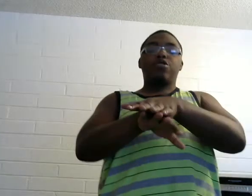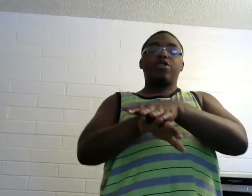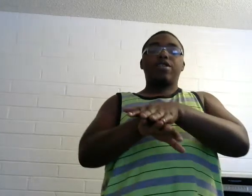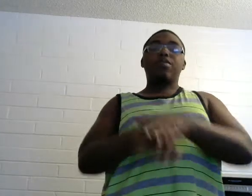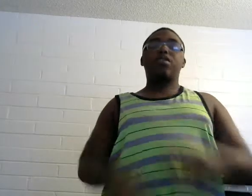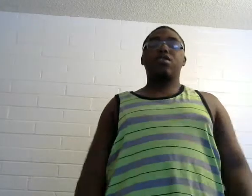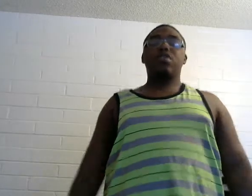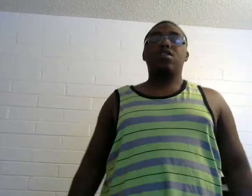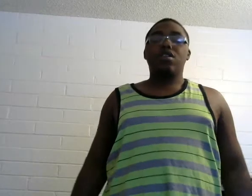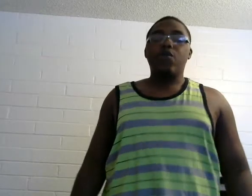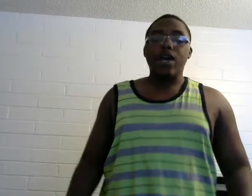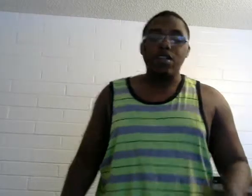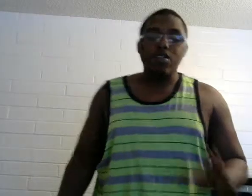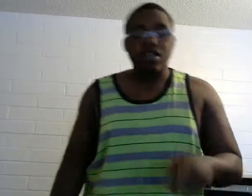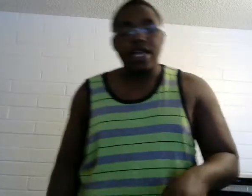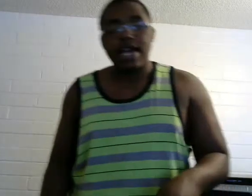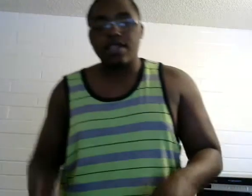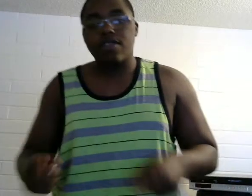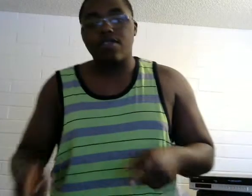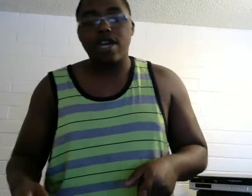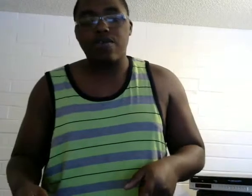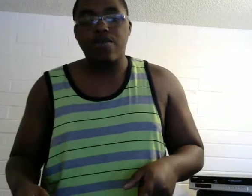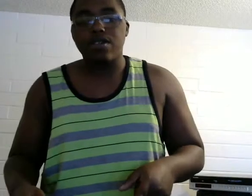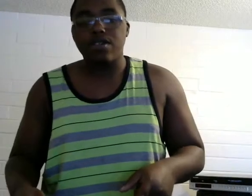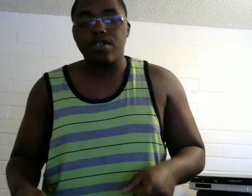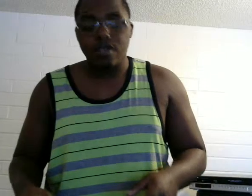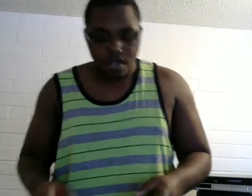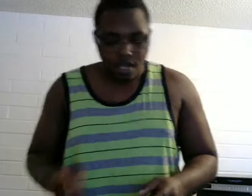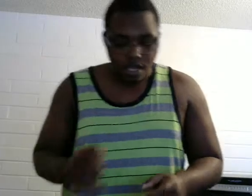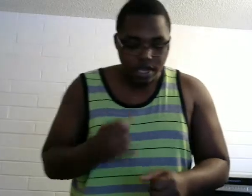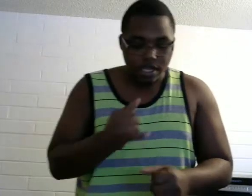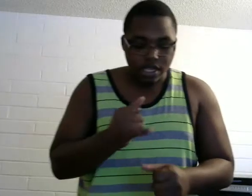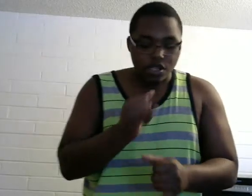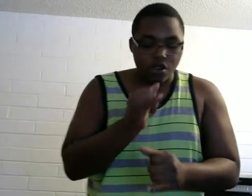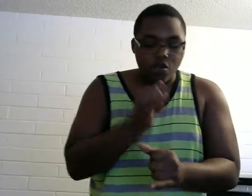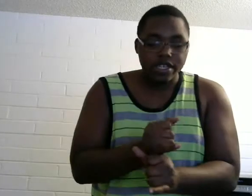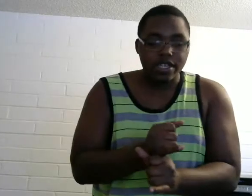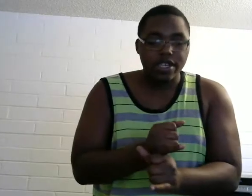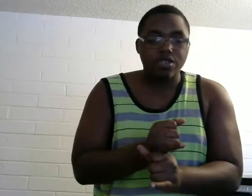mainstream. What I learned in class the other day was this is